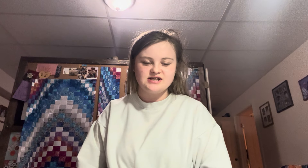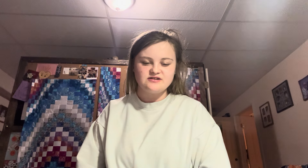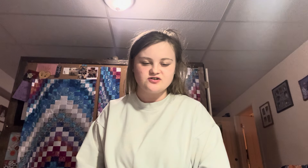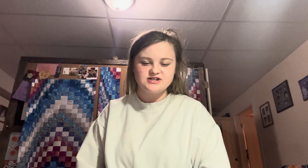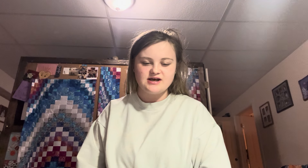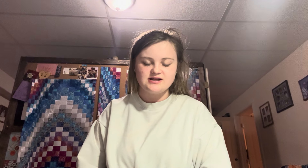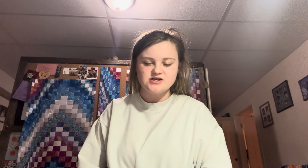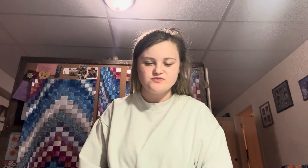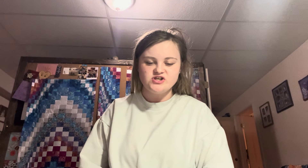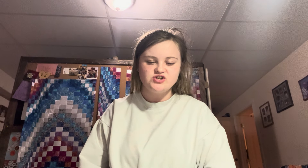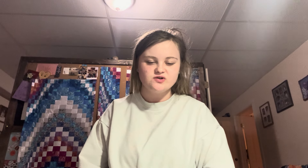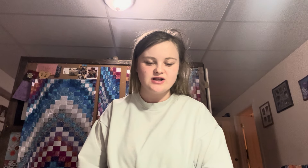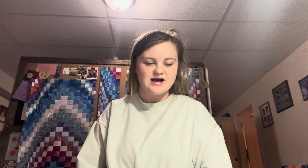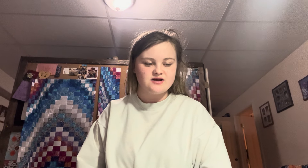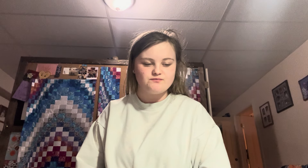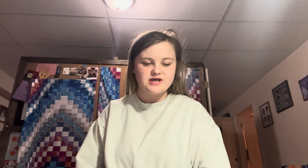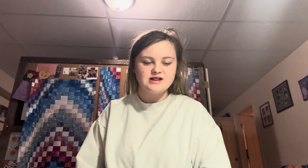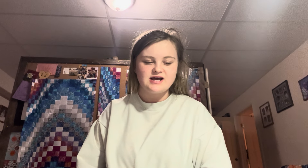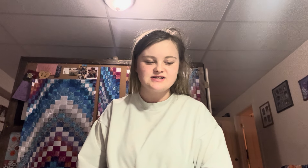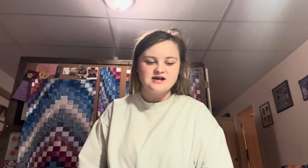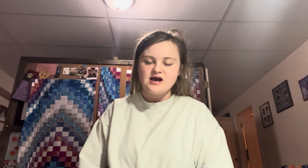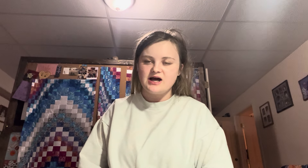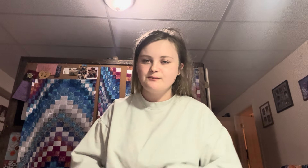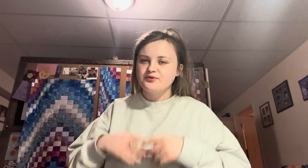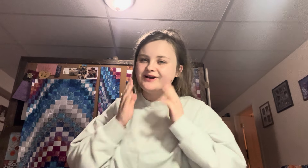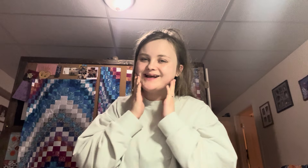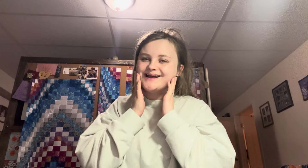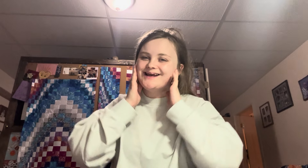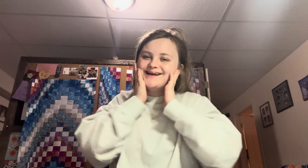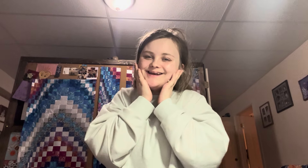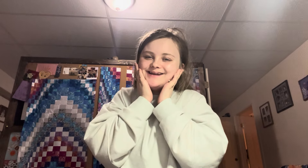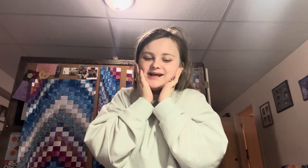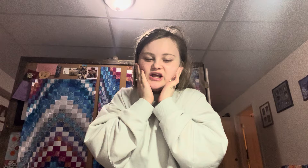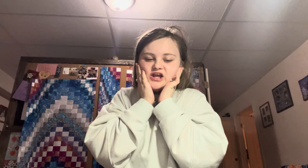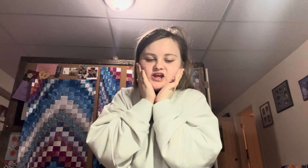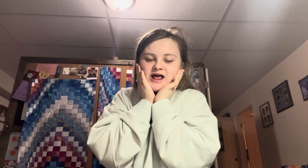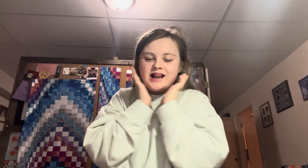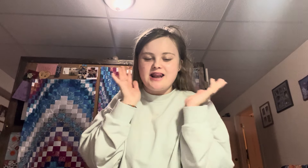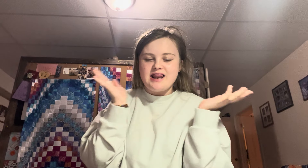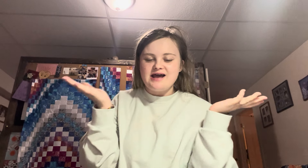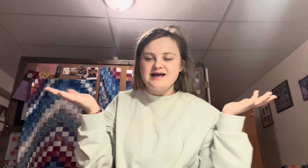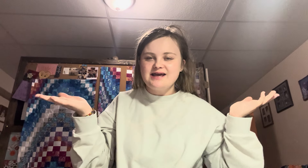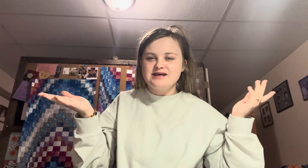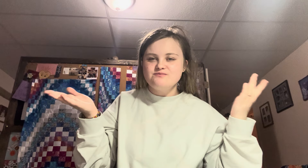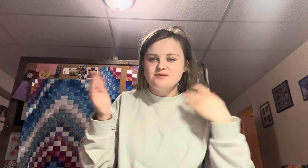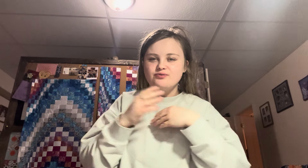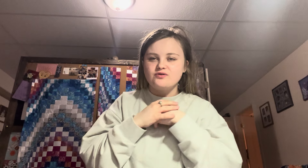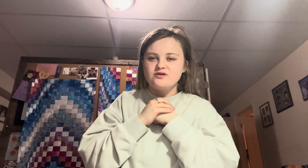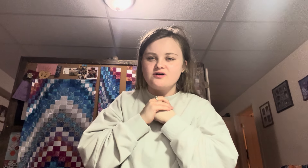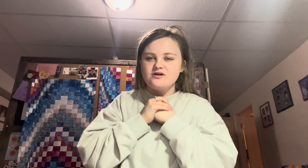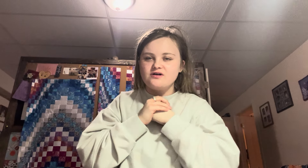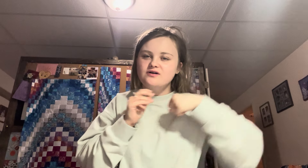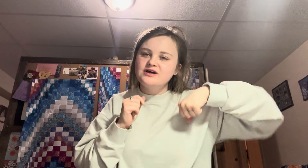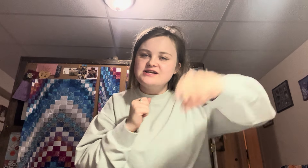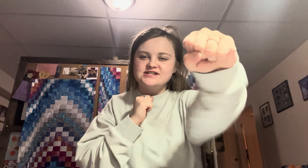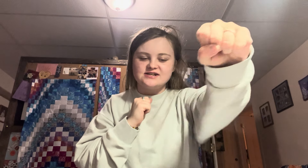they're telling me you lie to be liked. I'm pretty like I can be